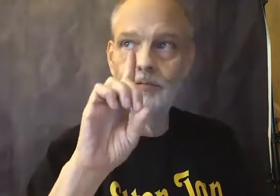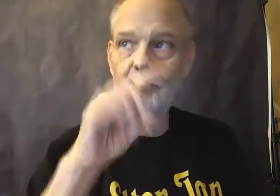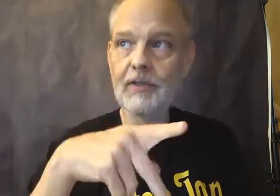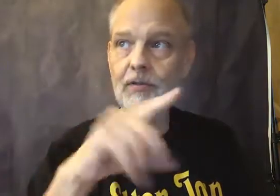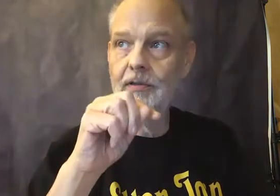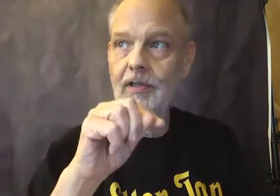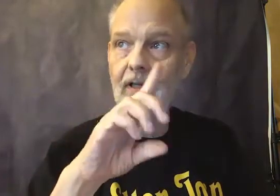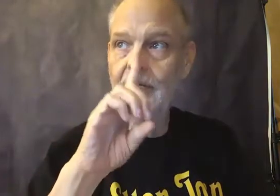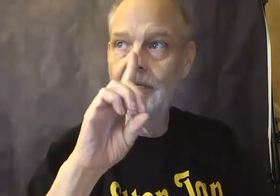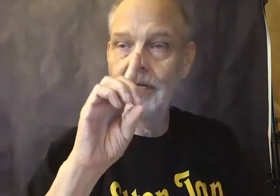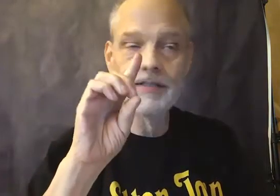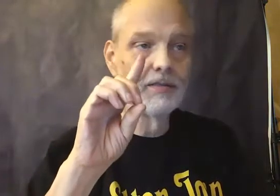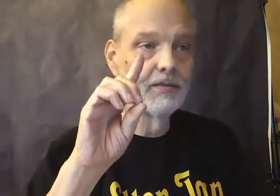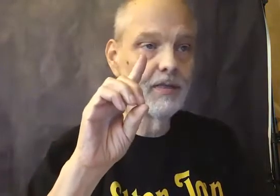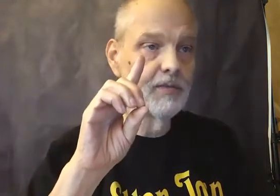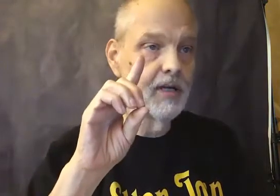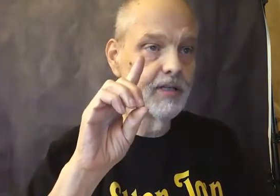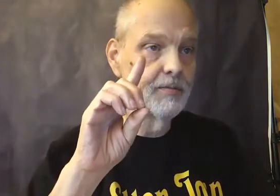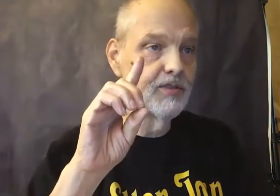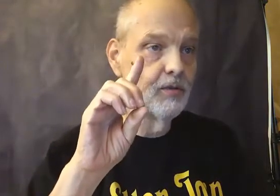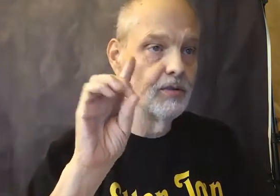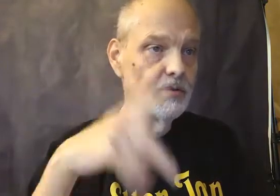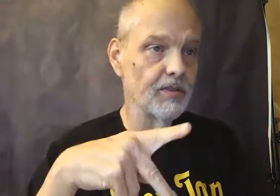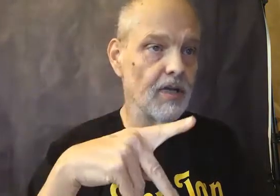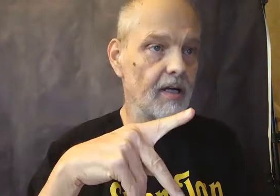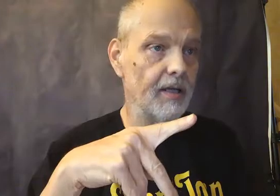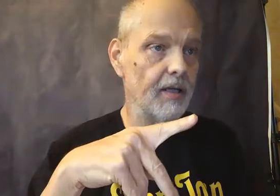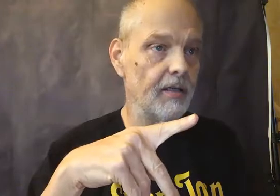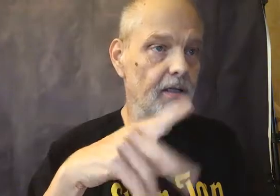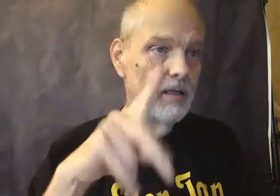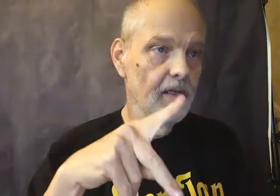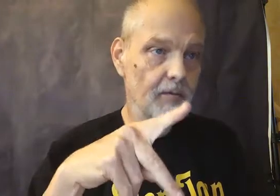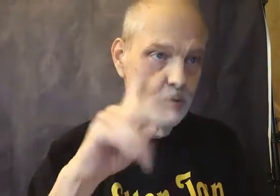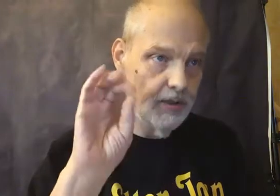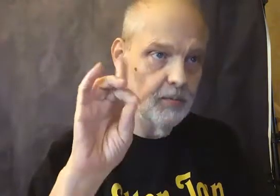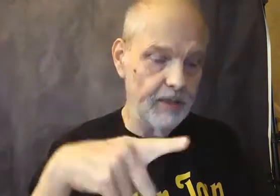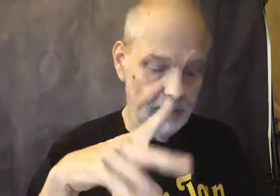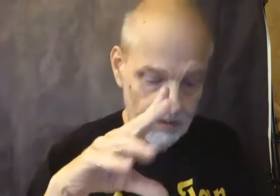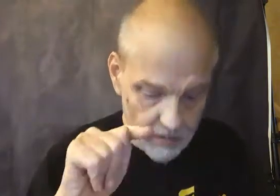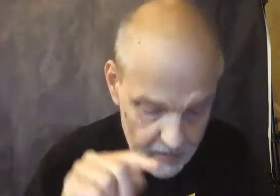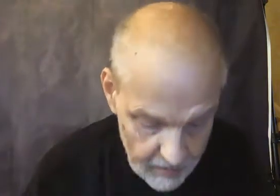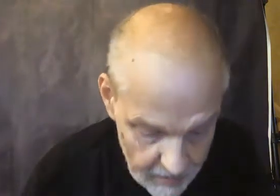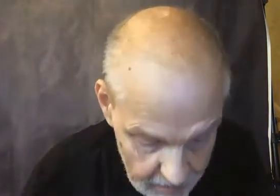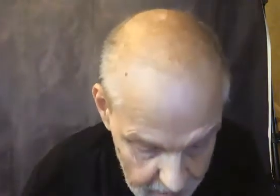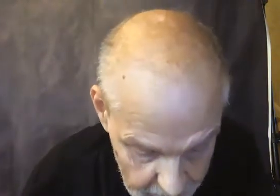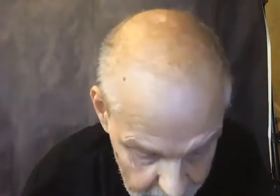What am I doing? I guess I'm just doing not an E. I'm doing DPT.